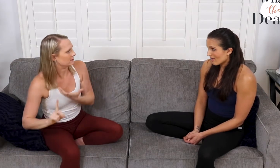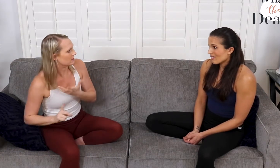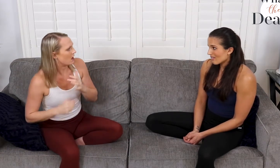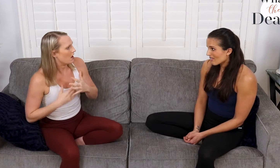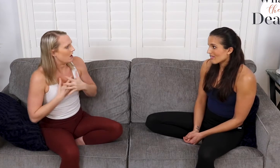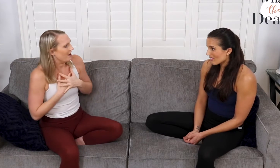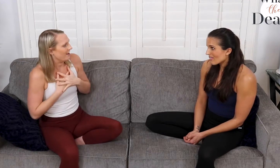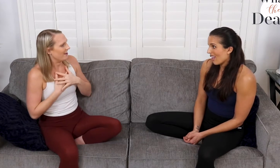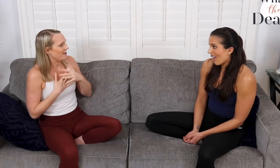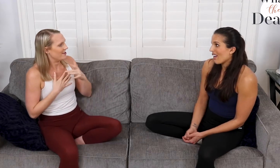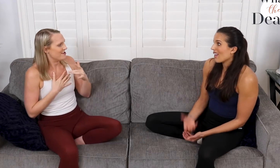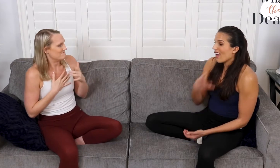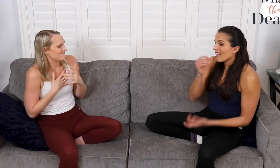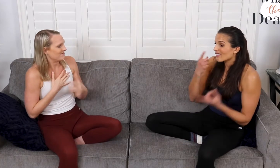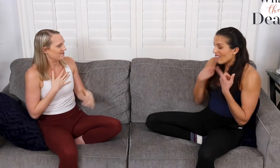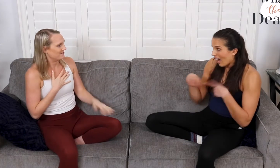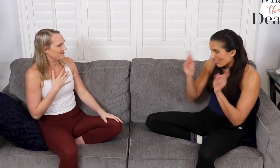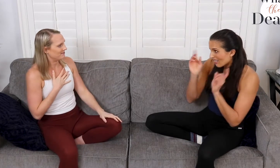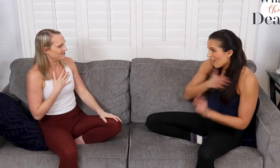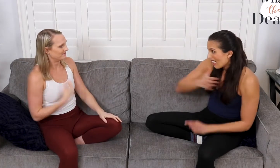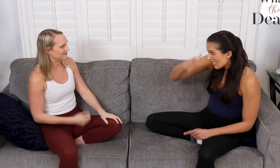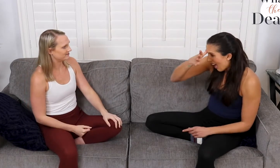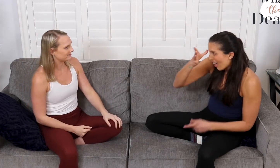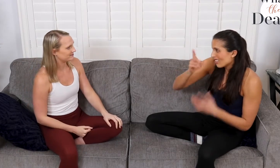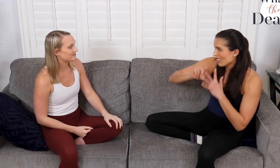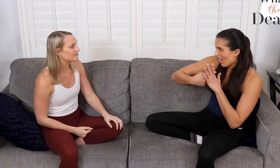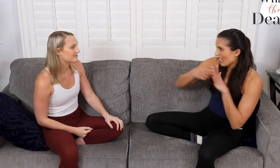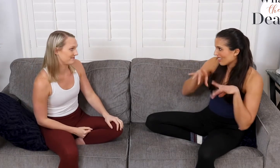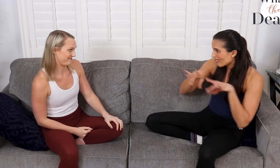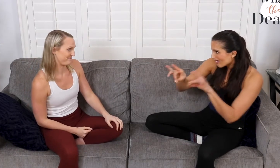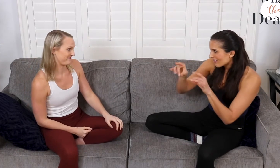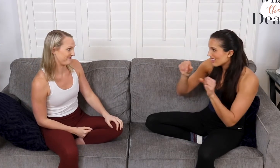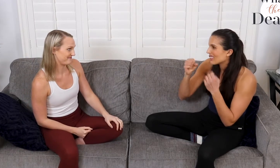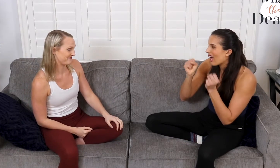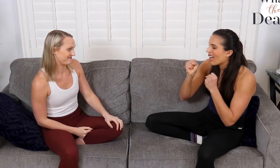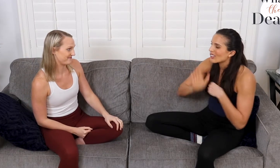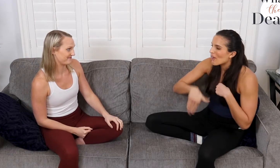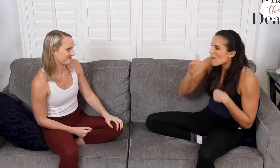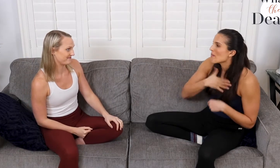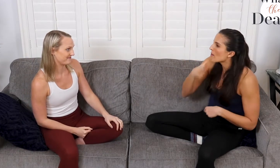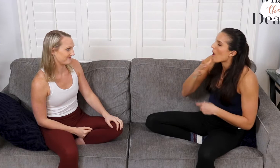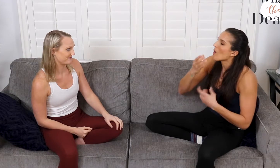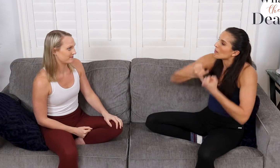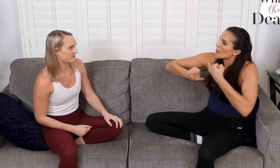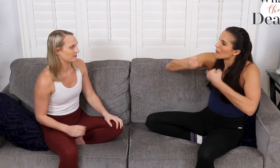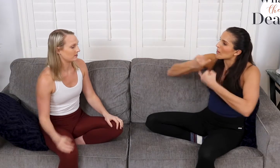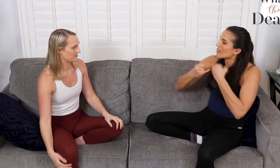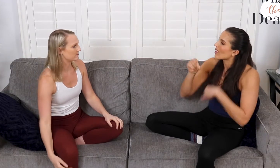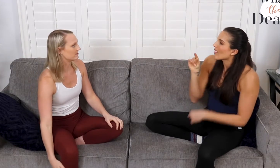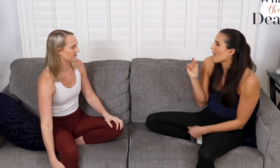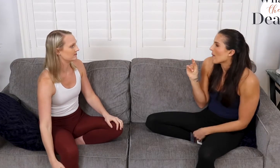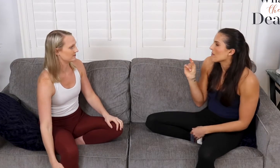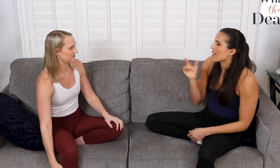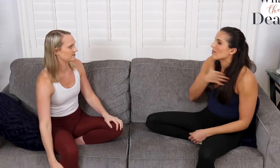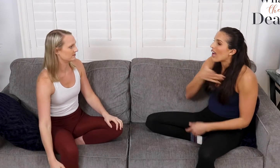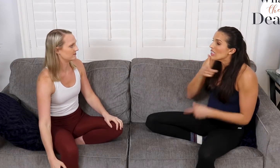that truly, truly meant to me, because so many people in my life who I have known for my entire life still to this day